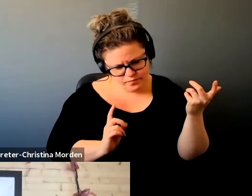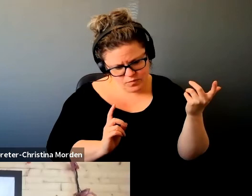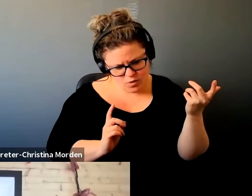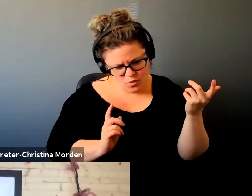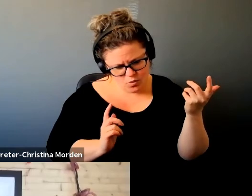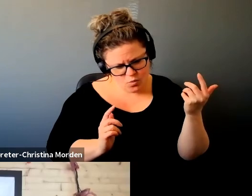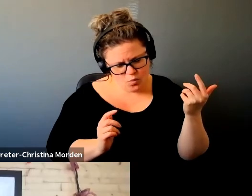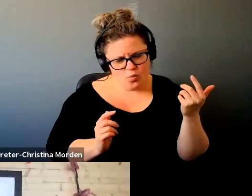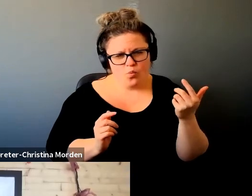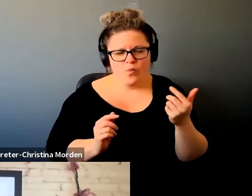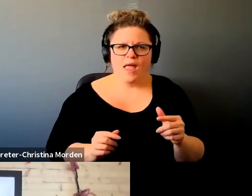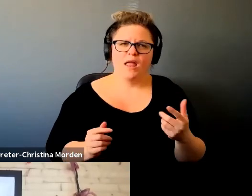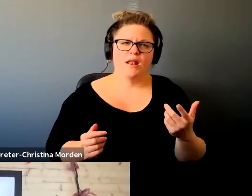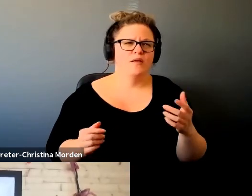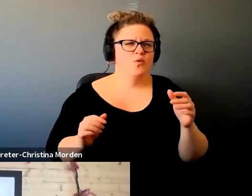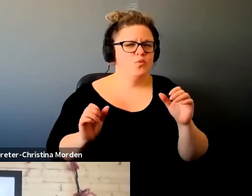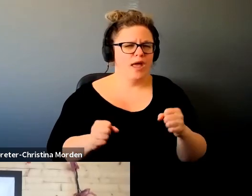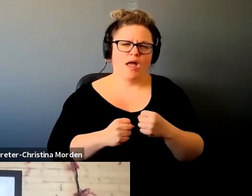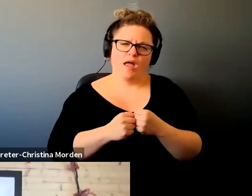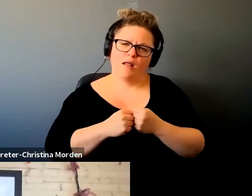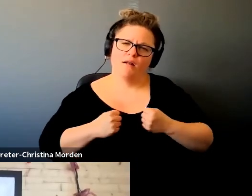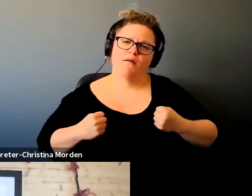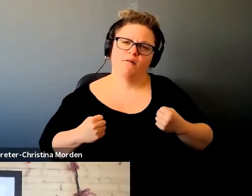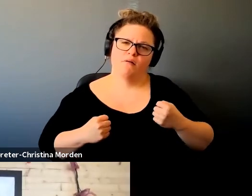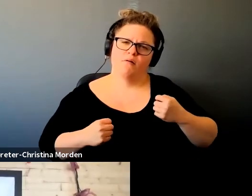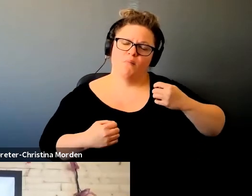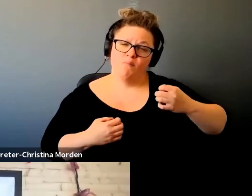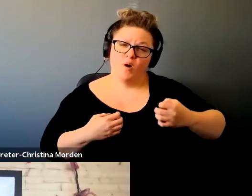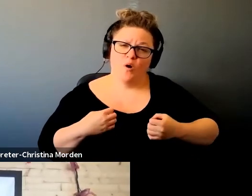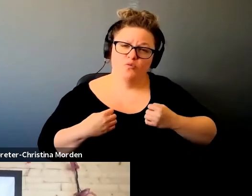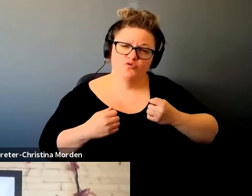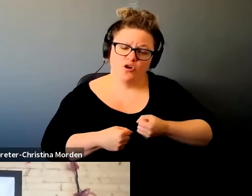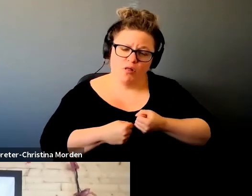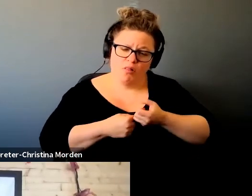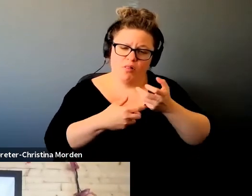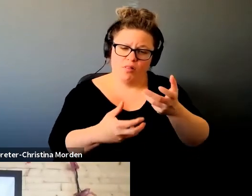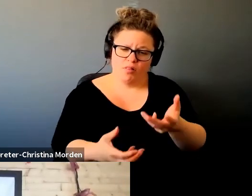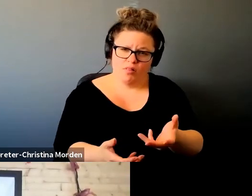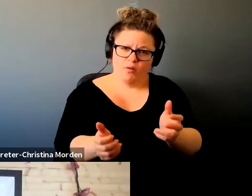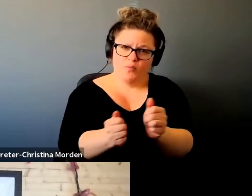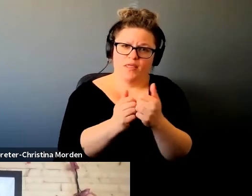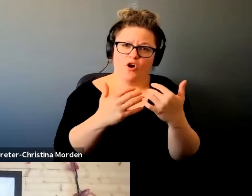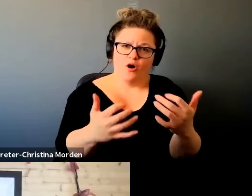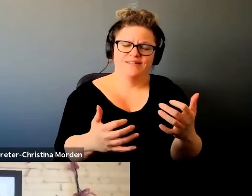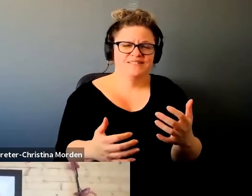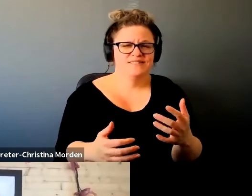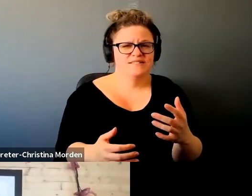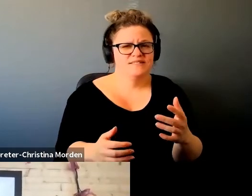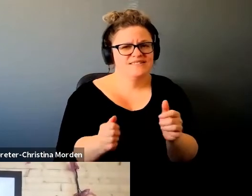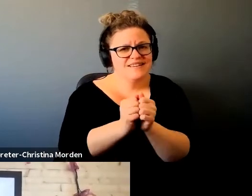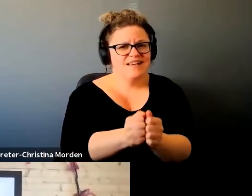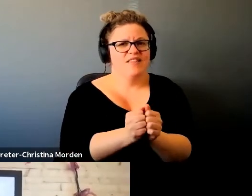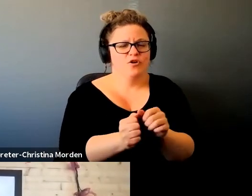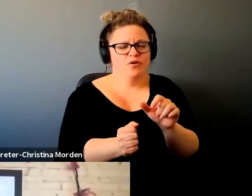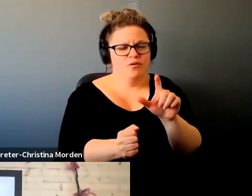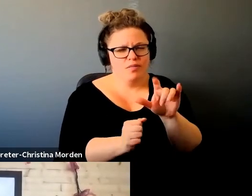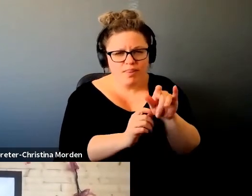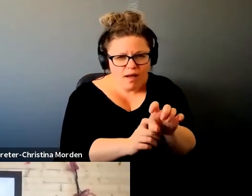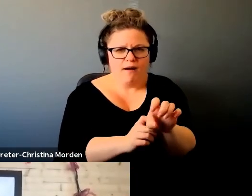kind of emotional purity with an audience in real time